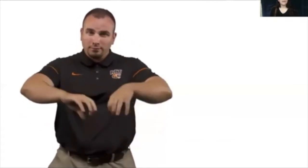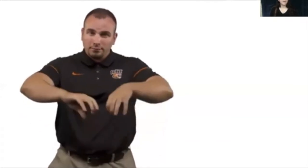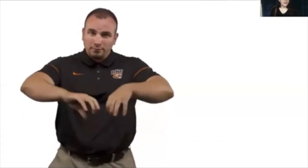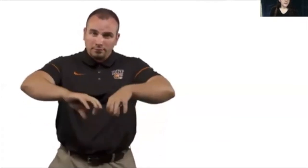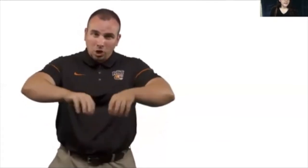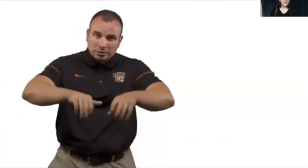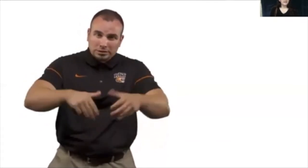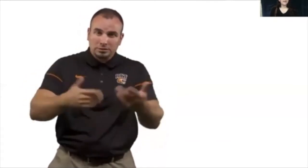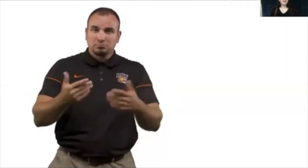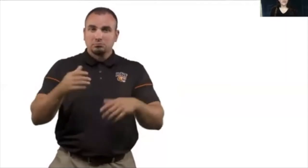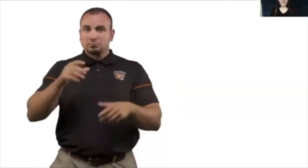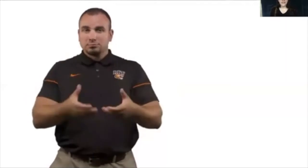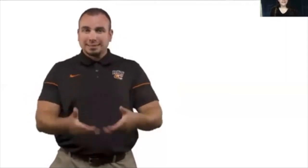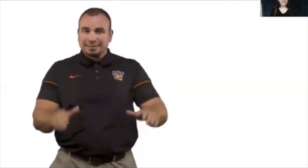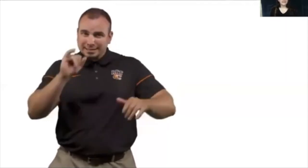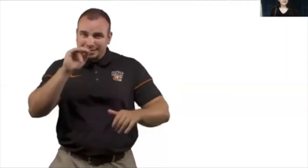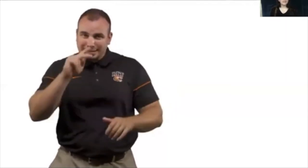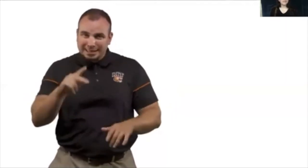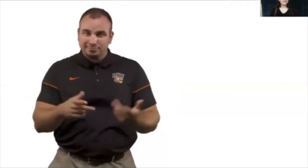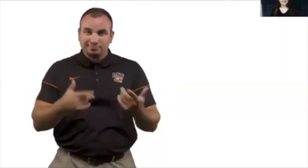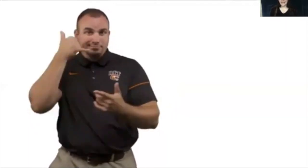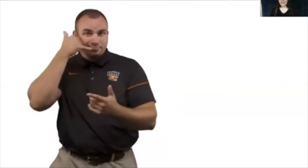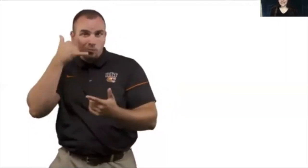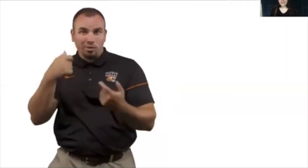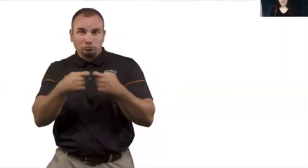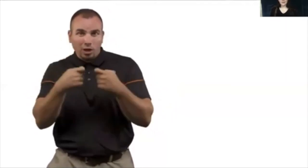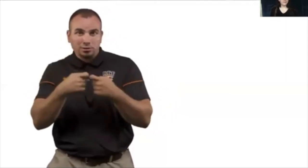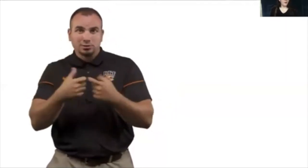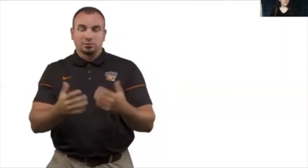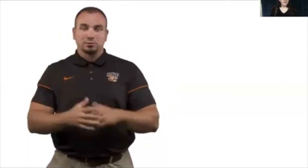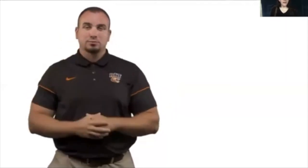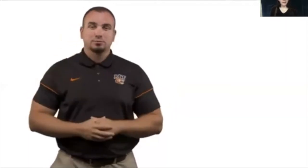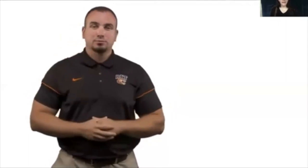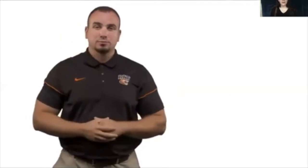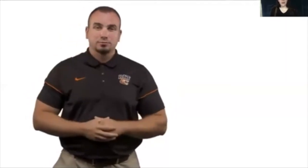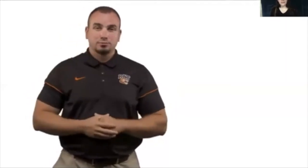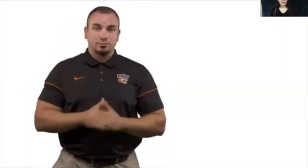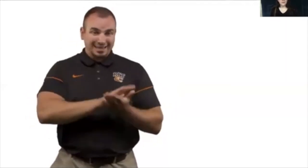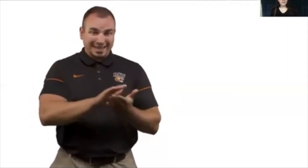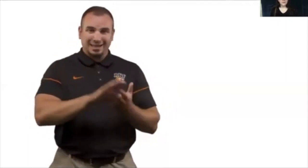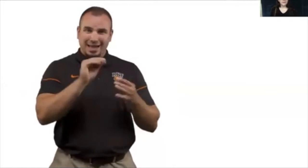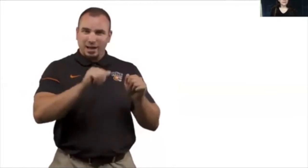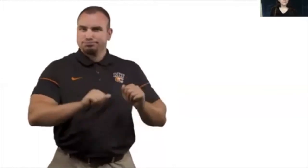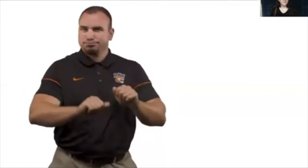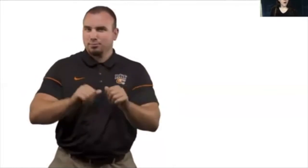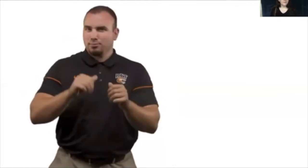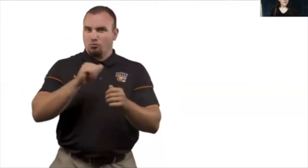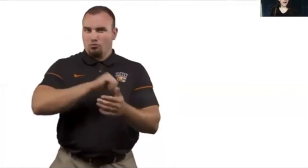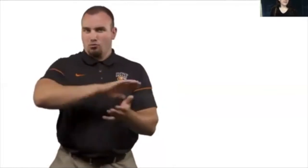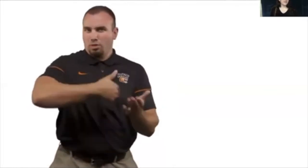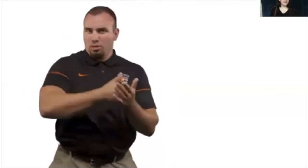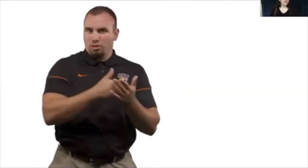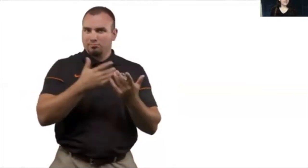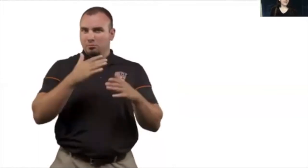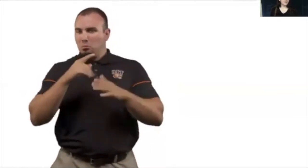desks, toilets, faucets, sinks, your phone, any electronics that you use. All of these are